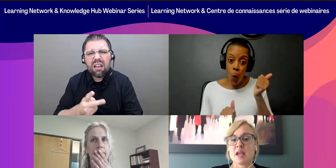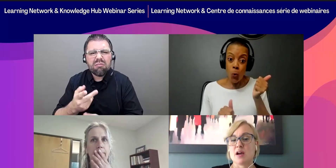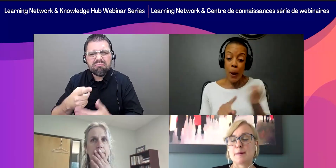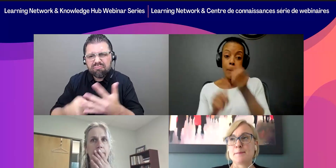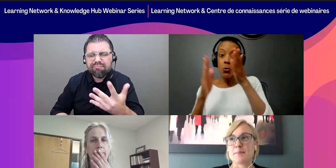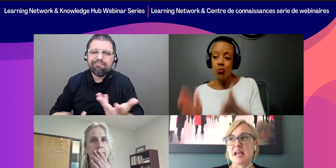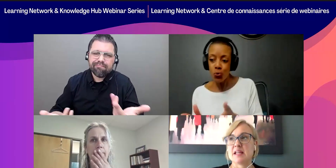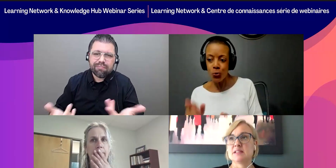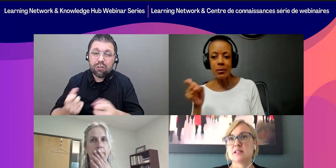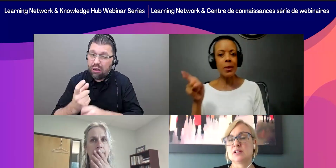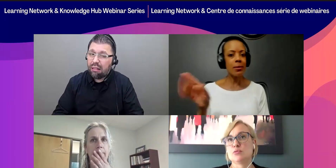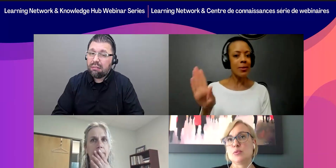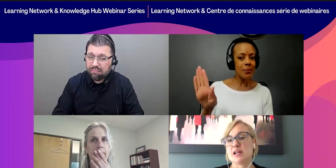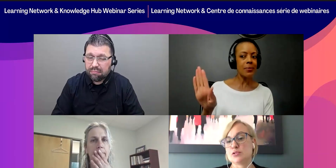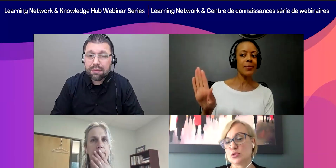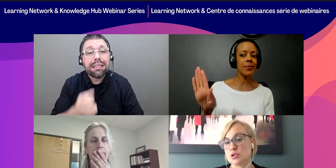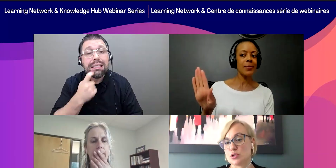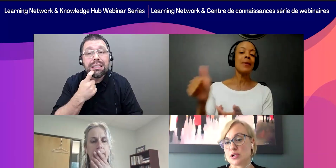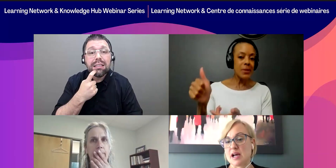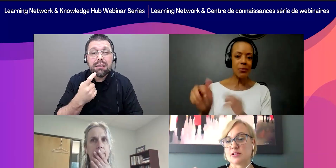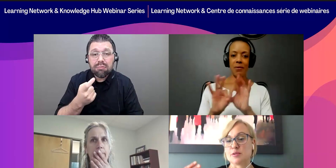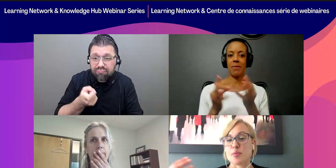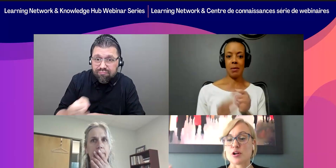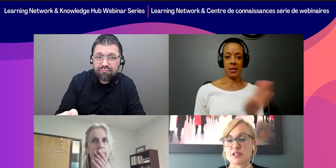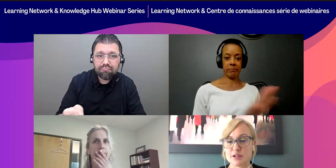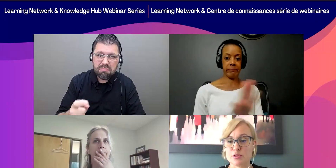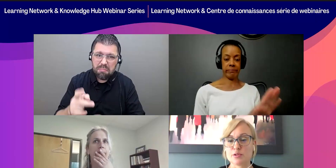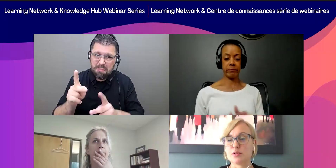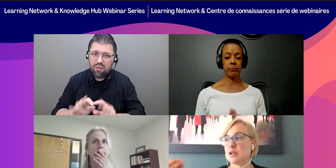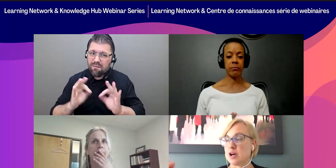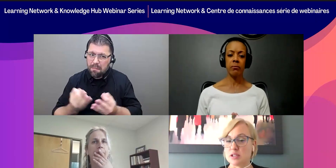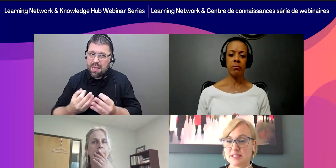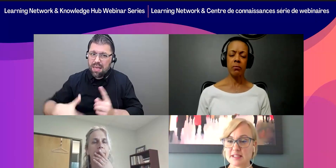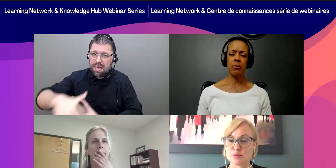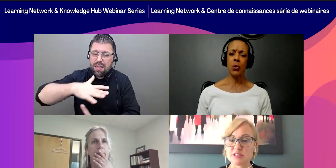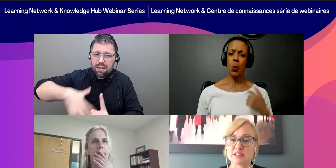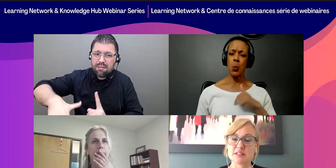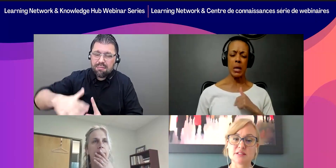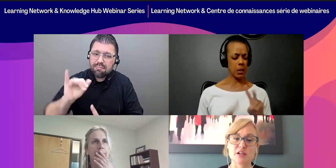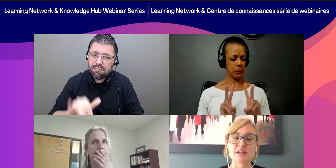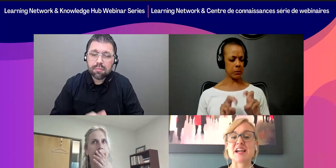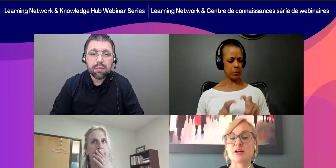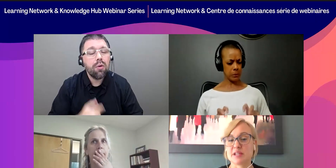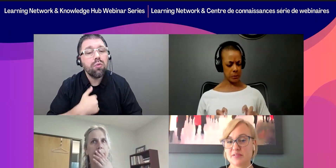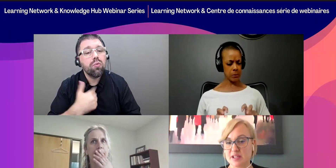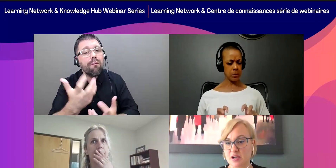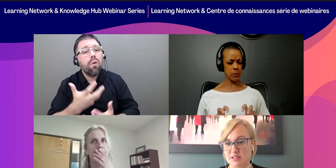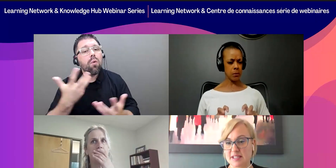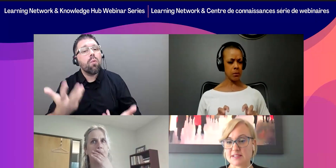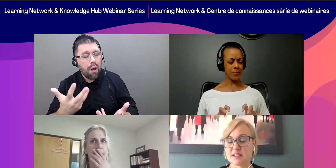members. And we wanted to look at a particular context, which is the